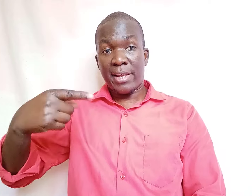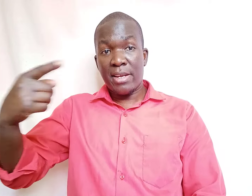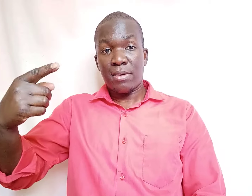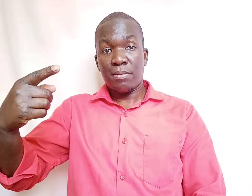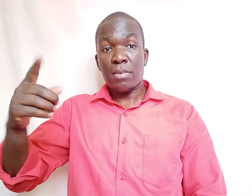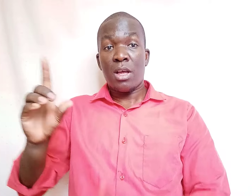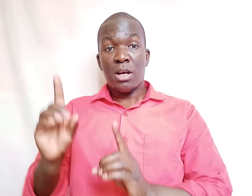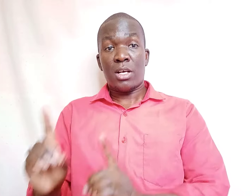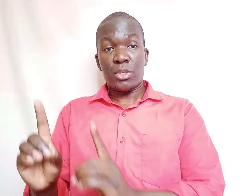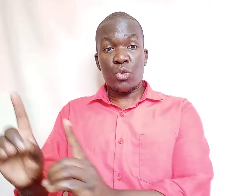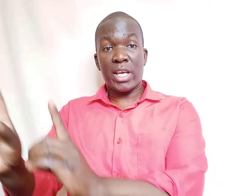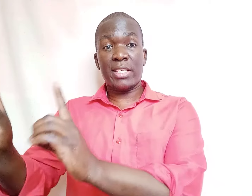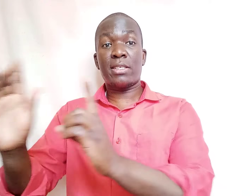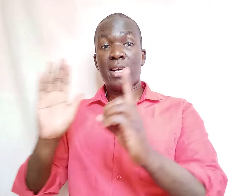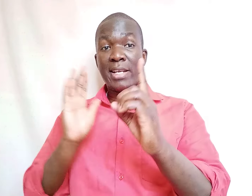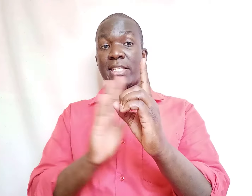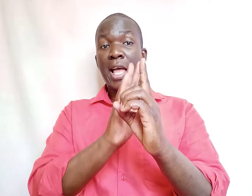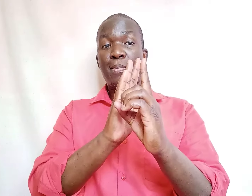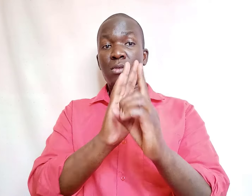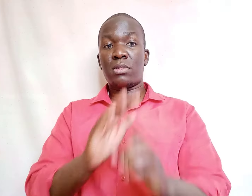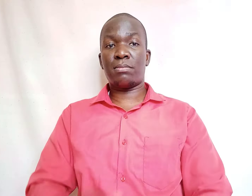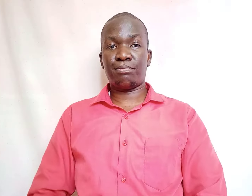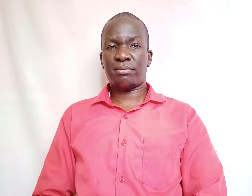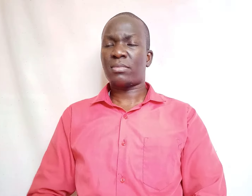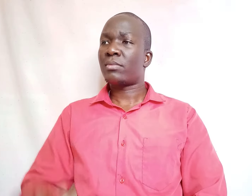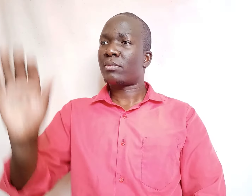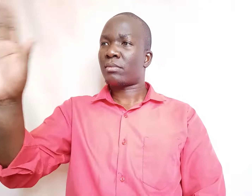said to his disciples,